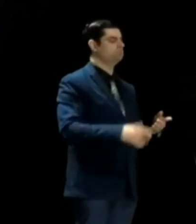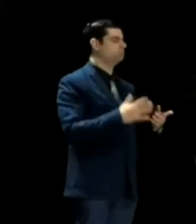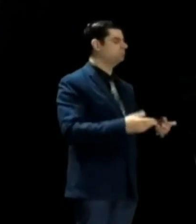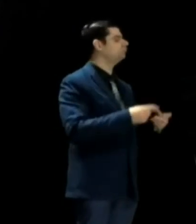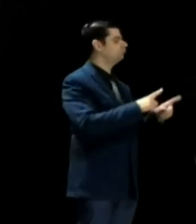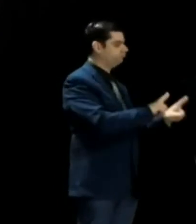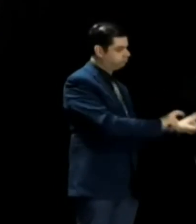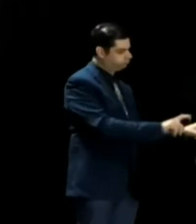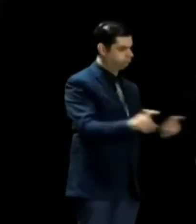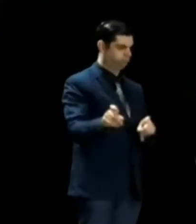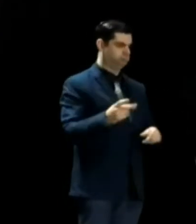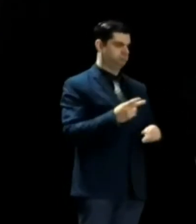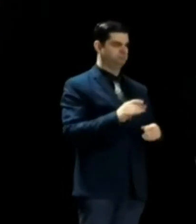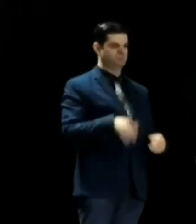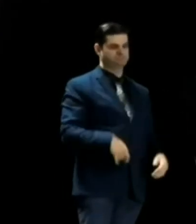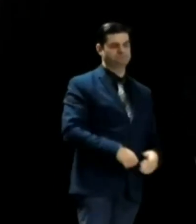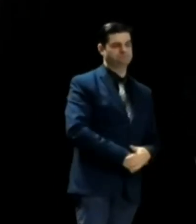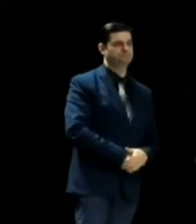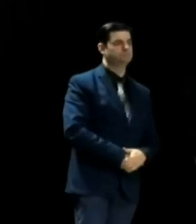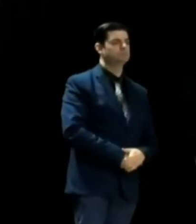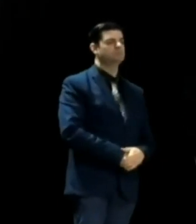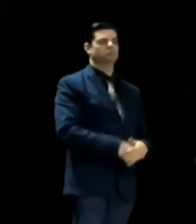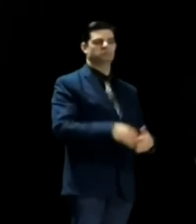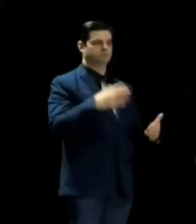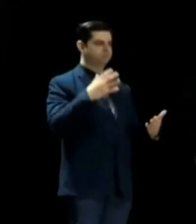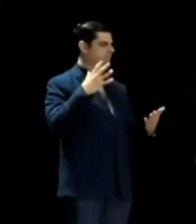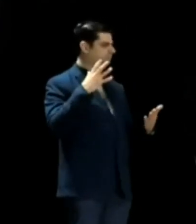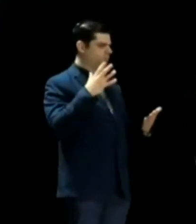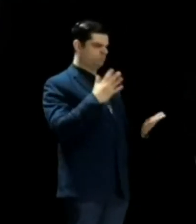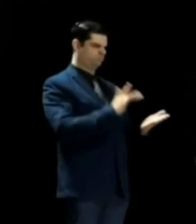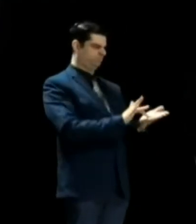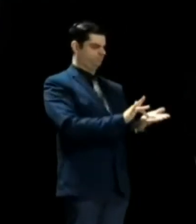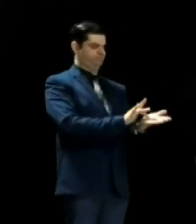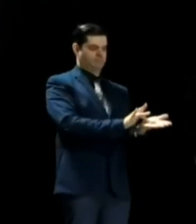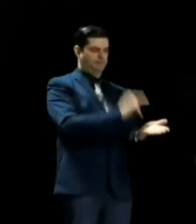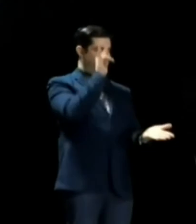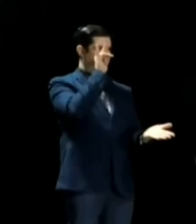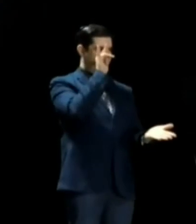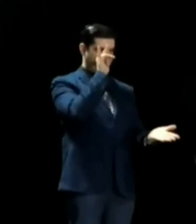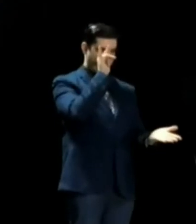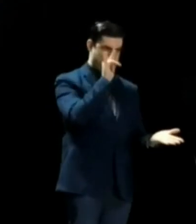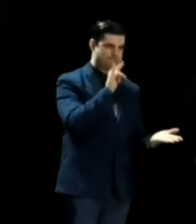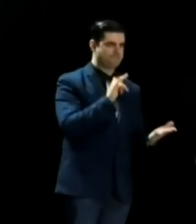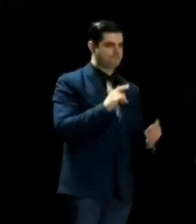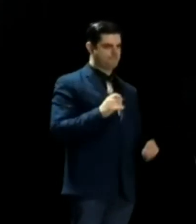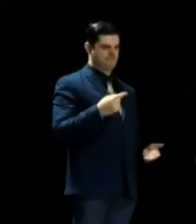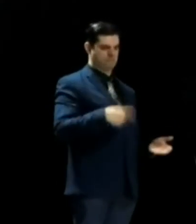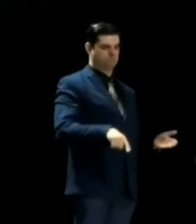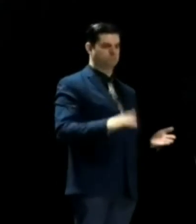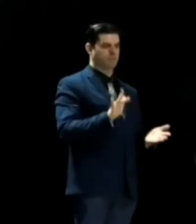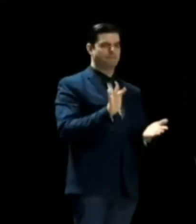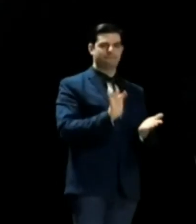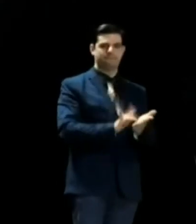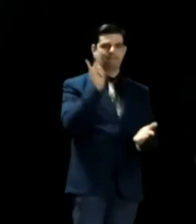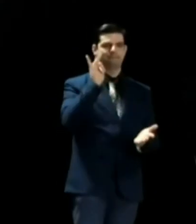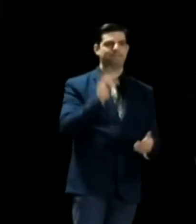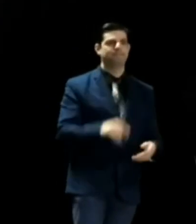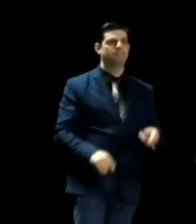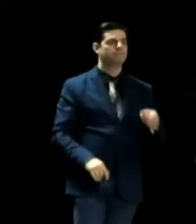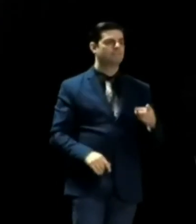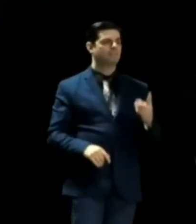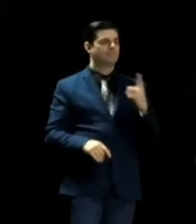capacity, and so we'll take advantage of whatever we got. Were you able to clarify the number of deaths associated with nursing homes?